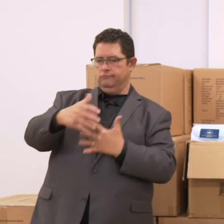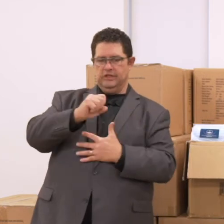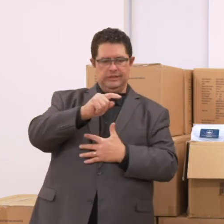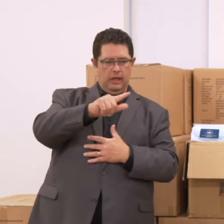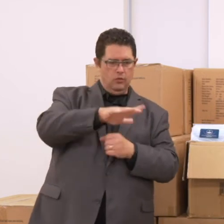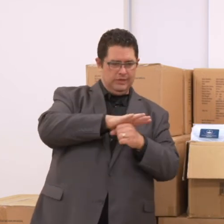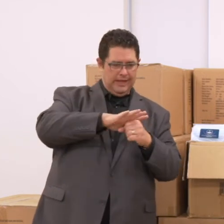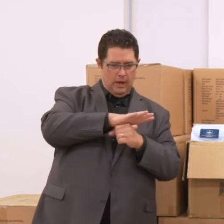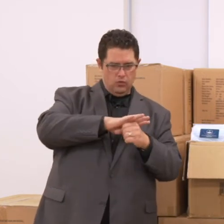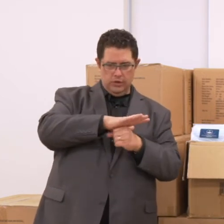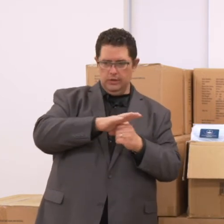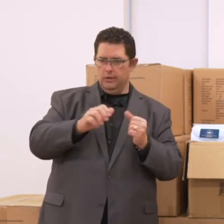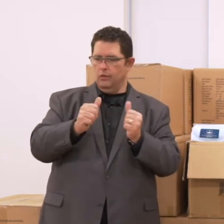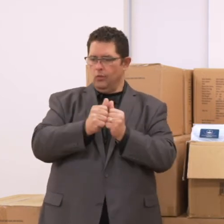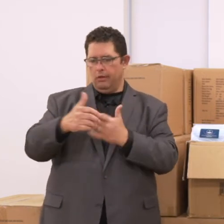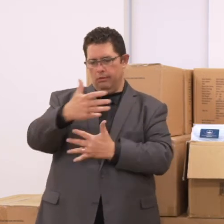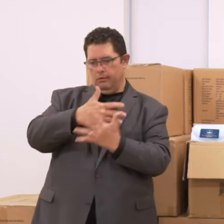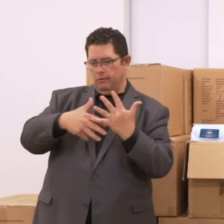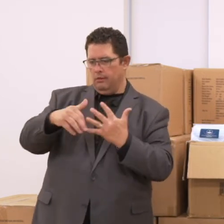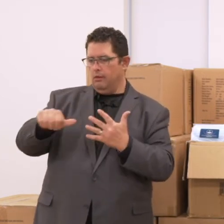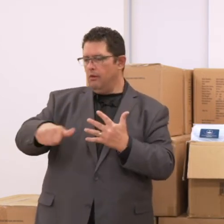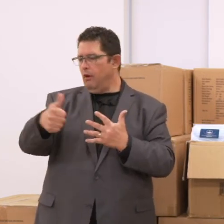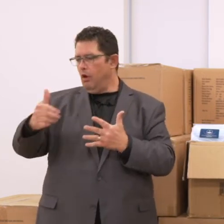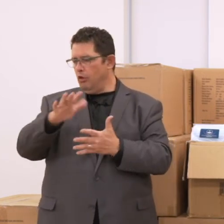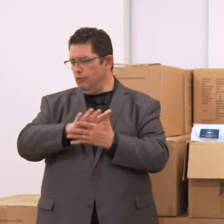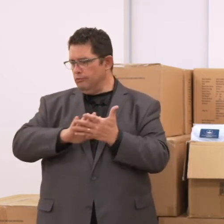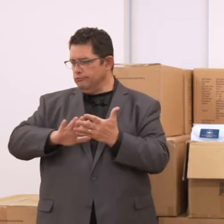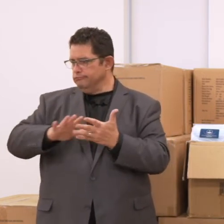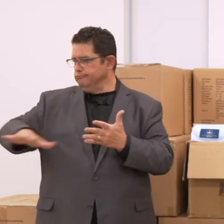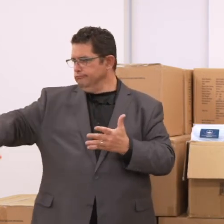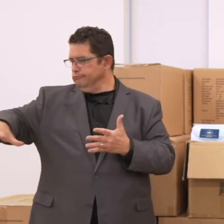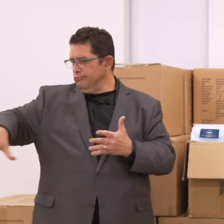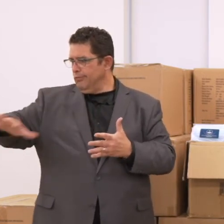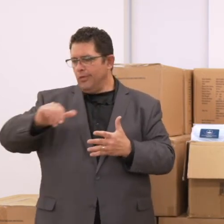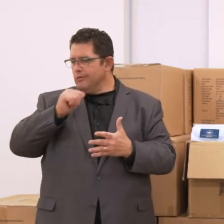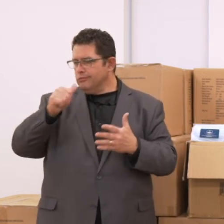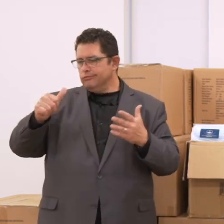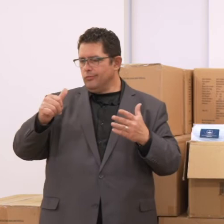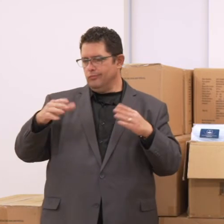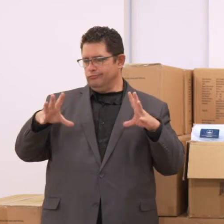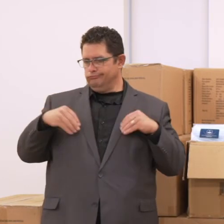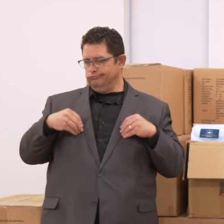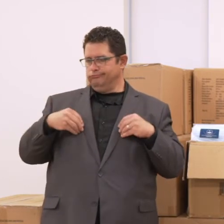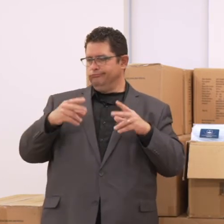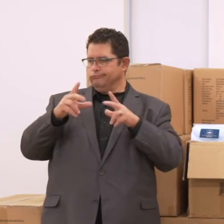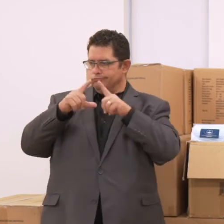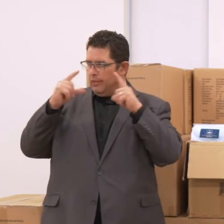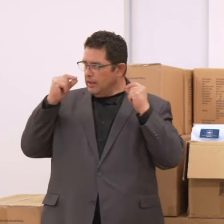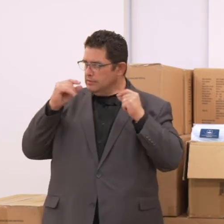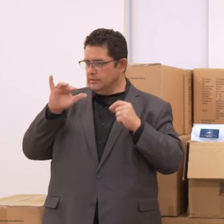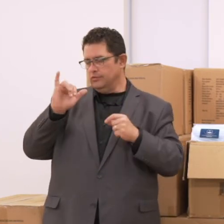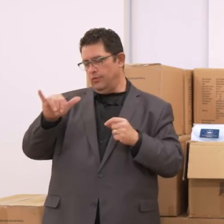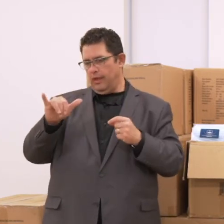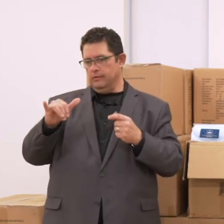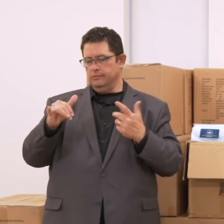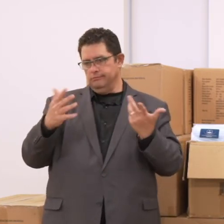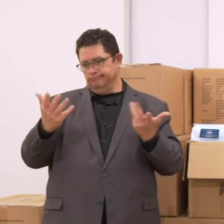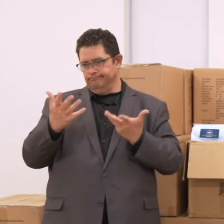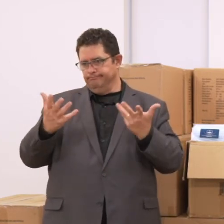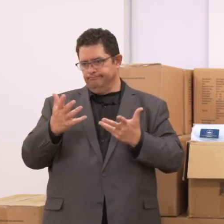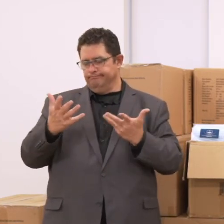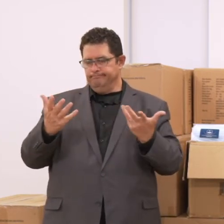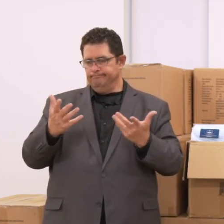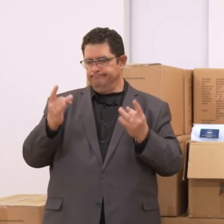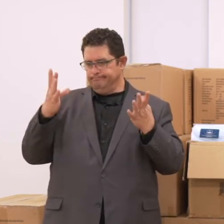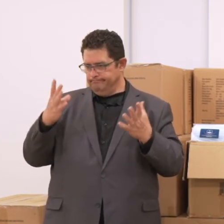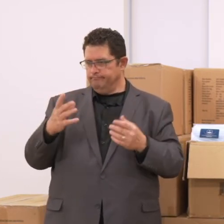residents with parts of our region that don't have widespread masking, and that holds us back some. But we believe